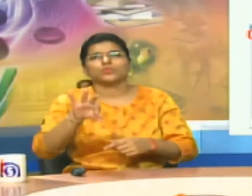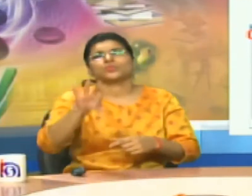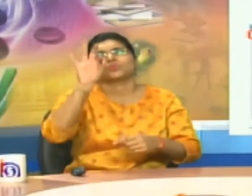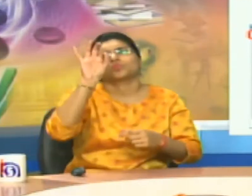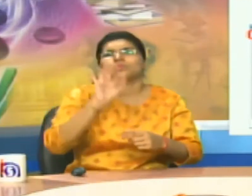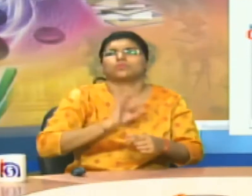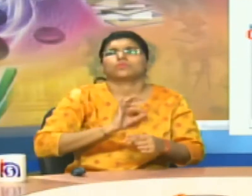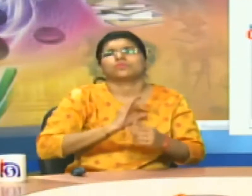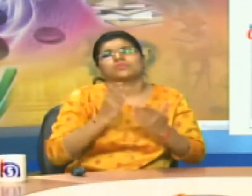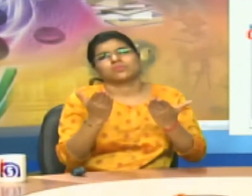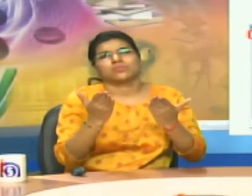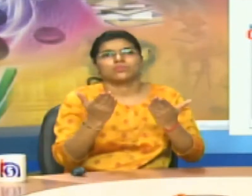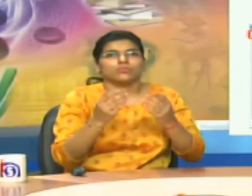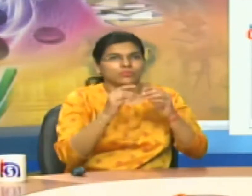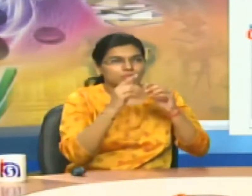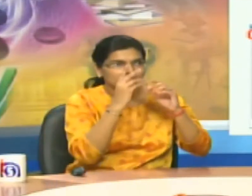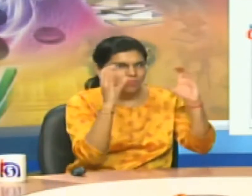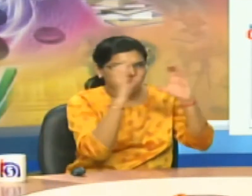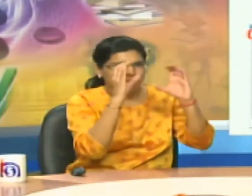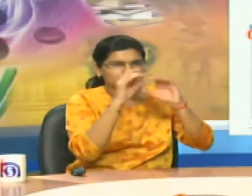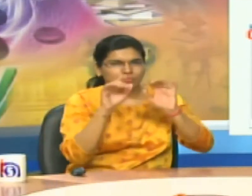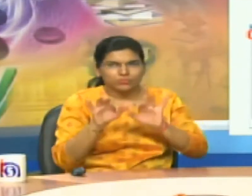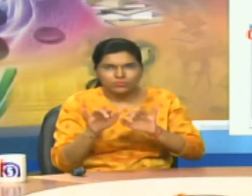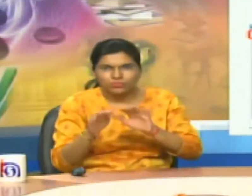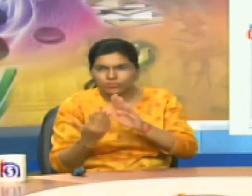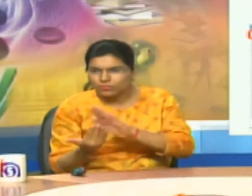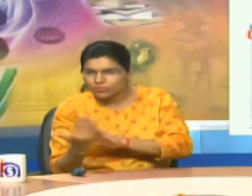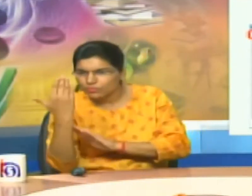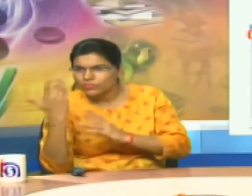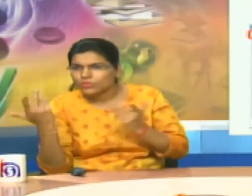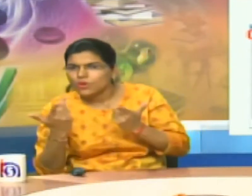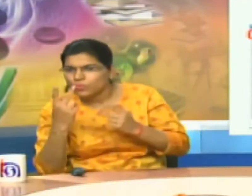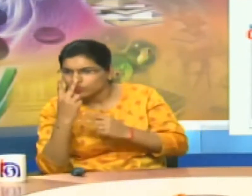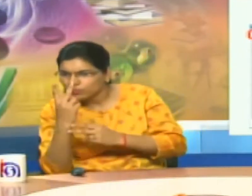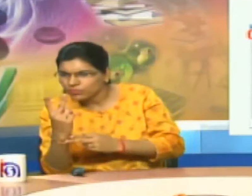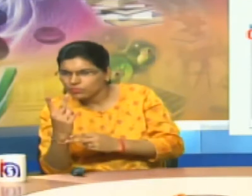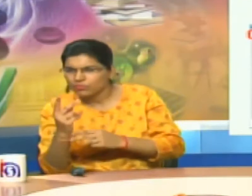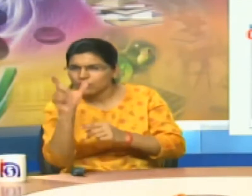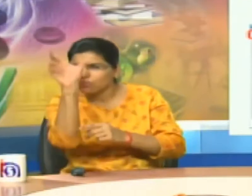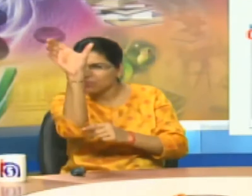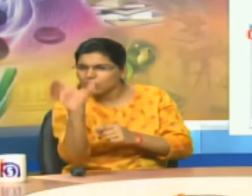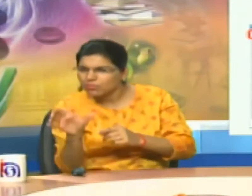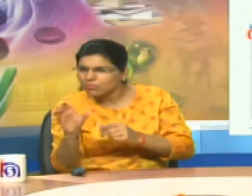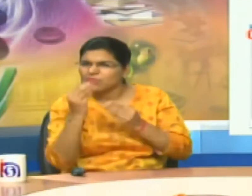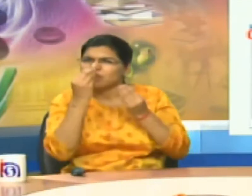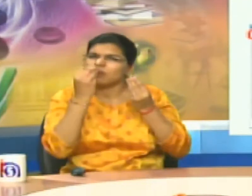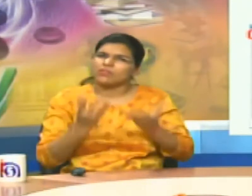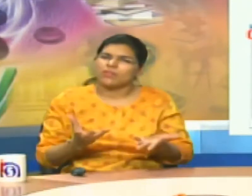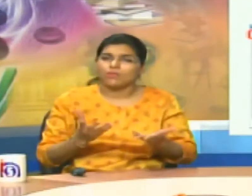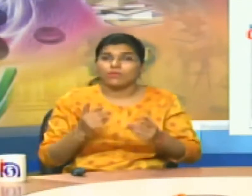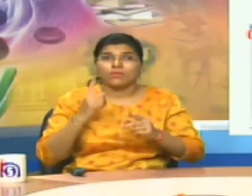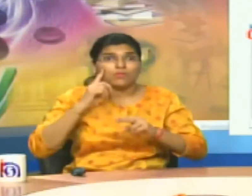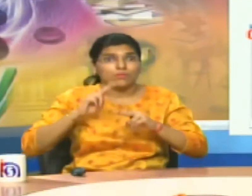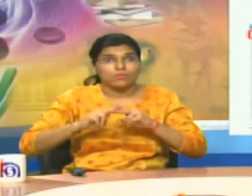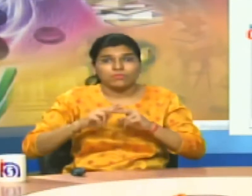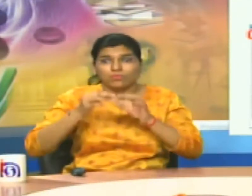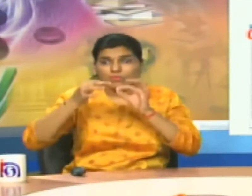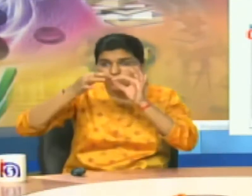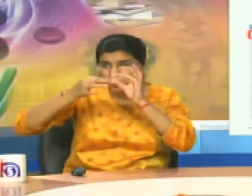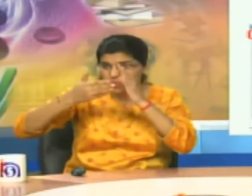There you can select yourself about how would you like to take printout, in